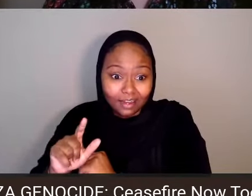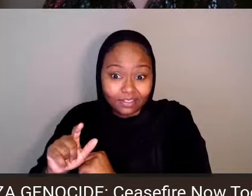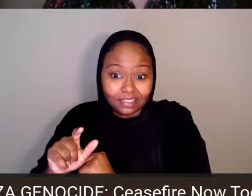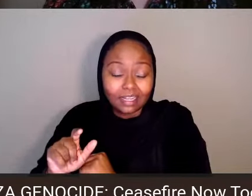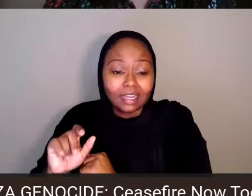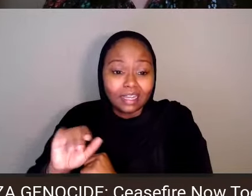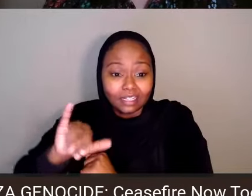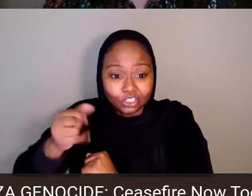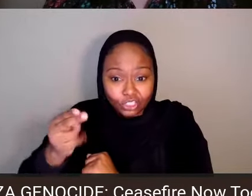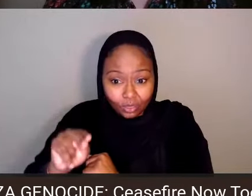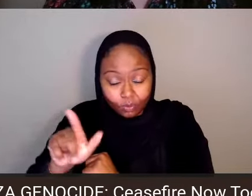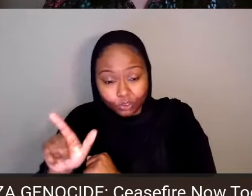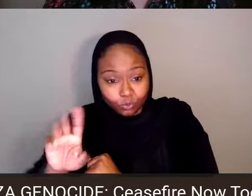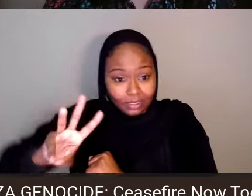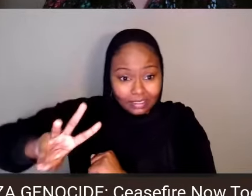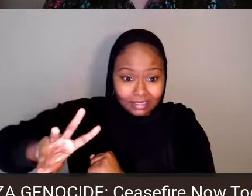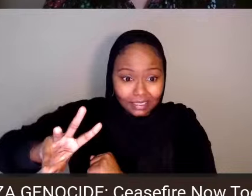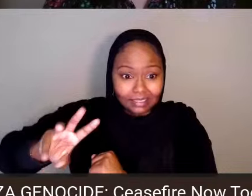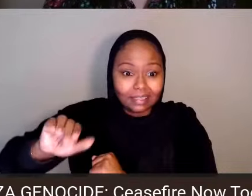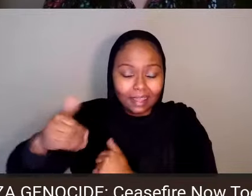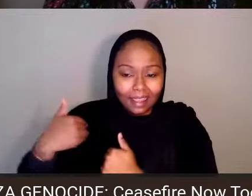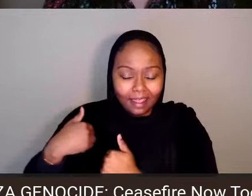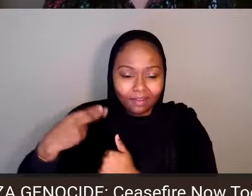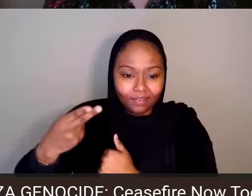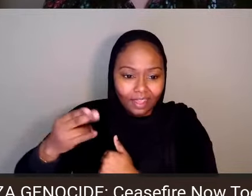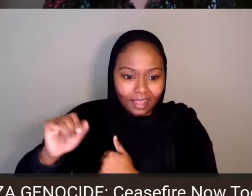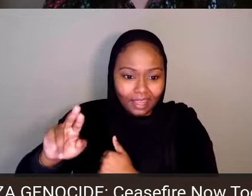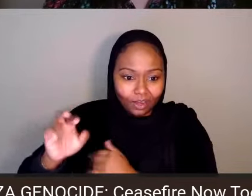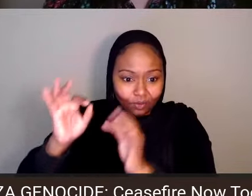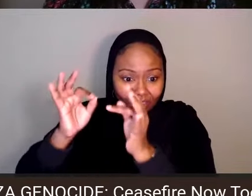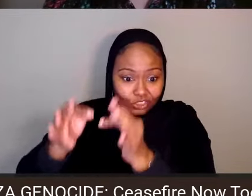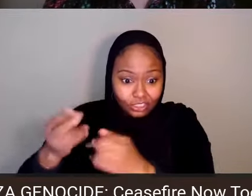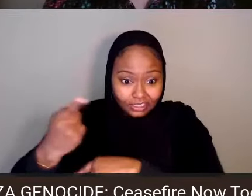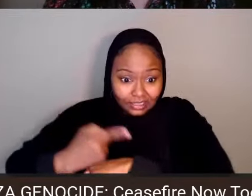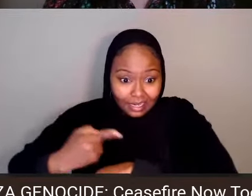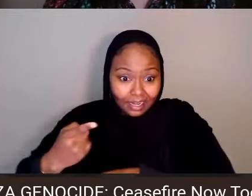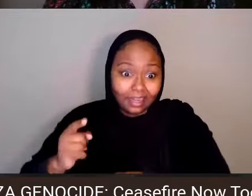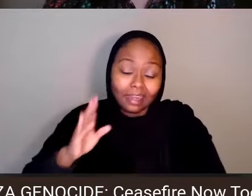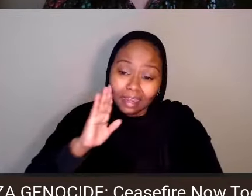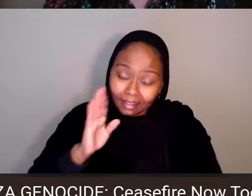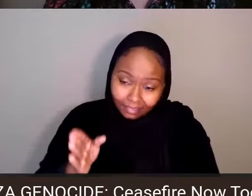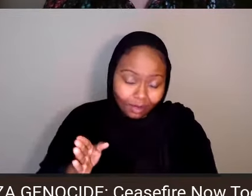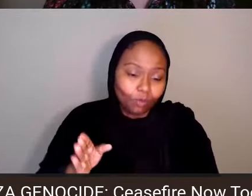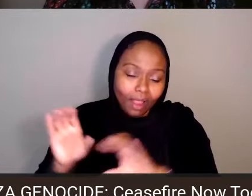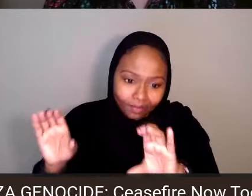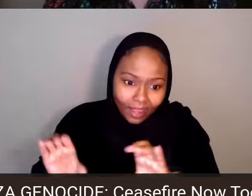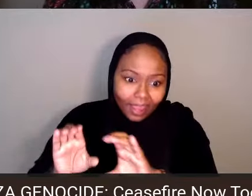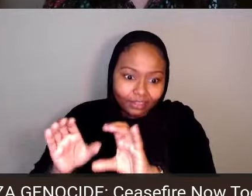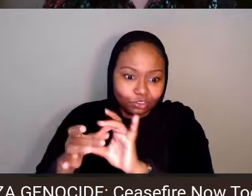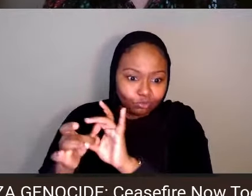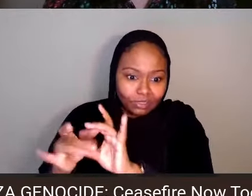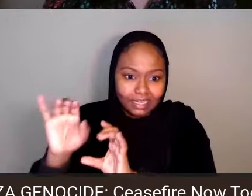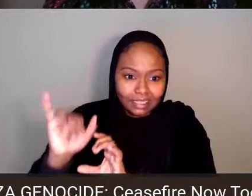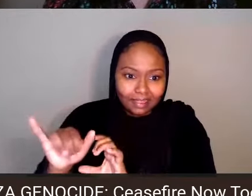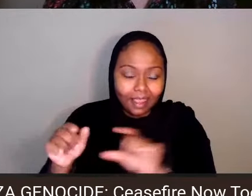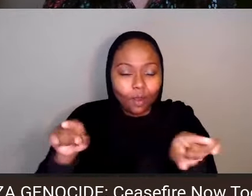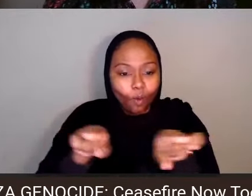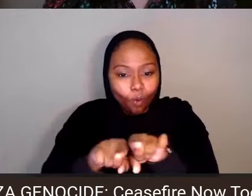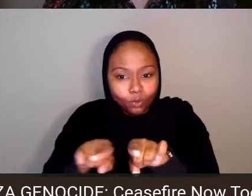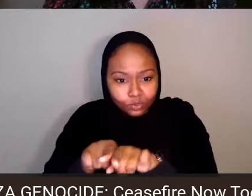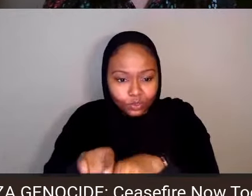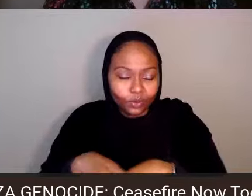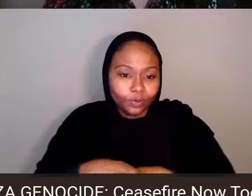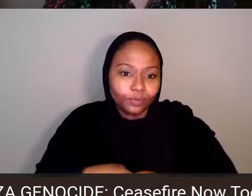January 26th in California. So there will be some actions related to that. I'll also add